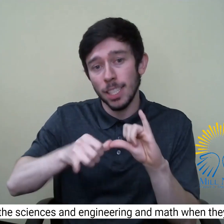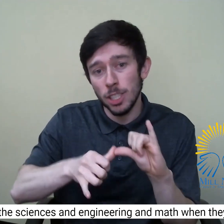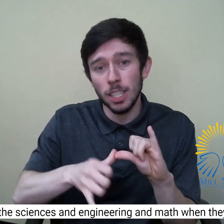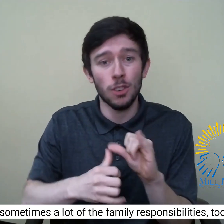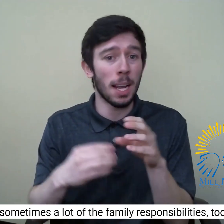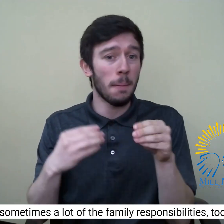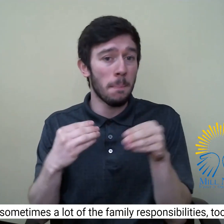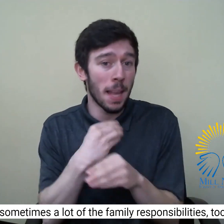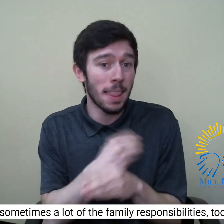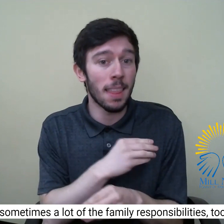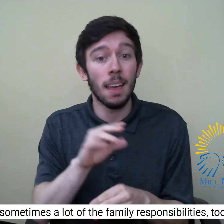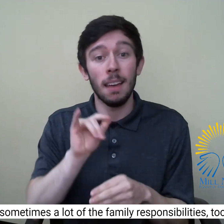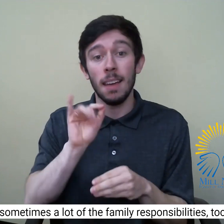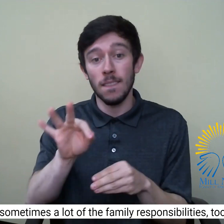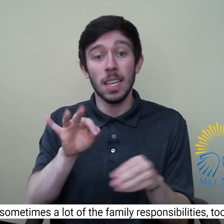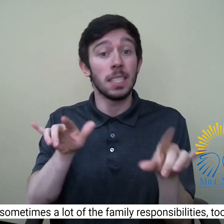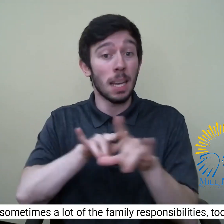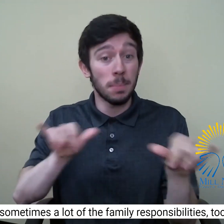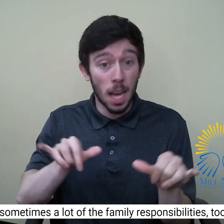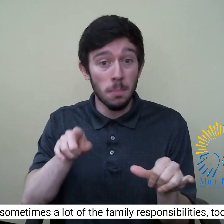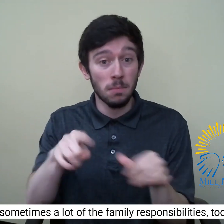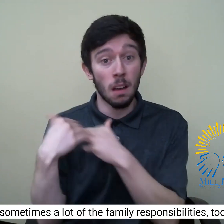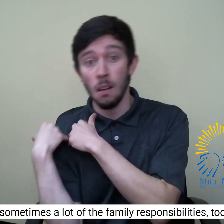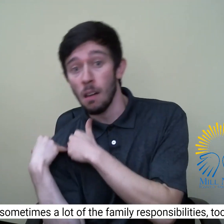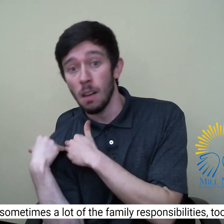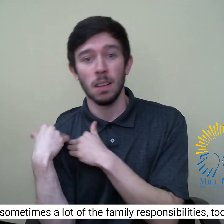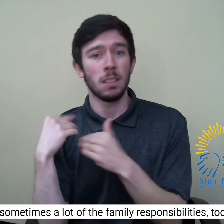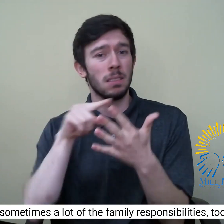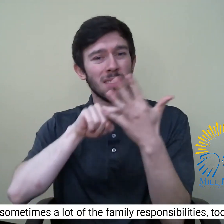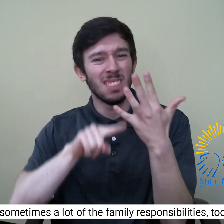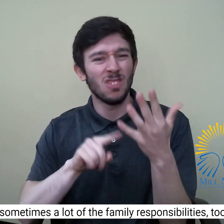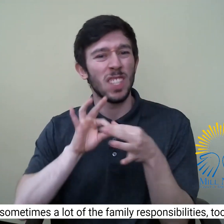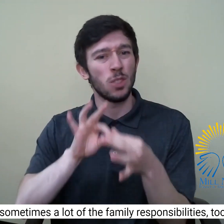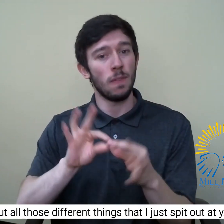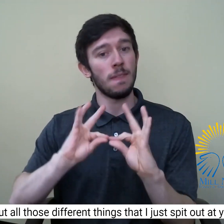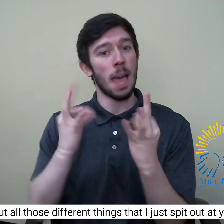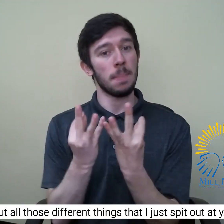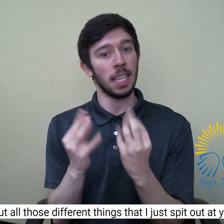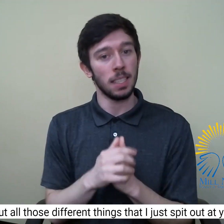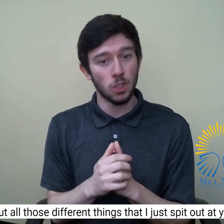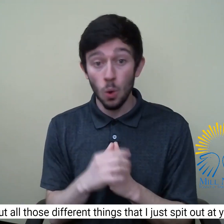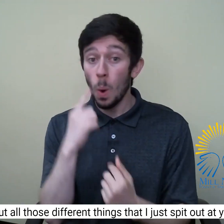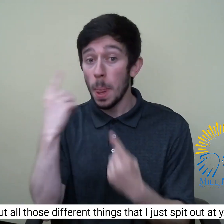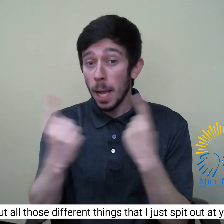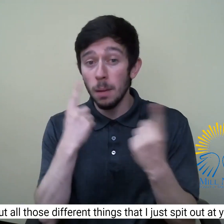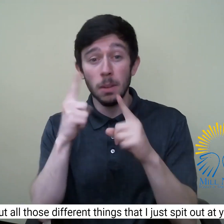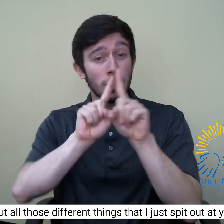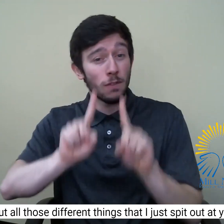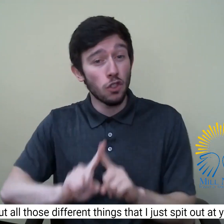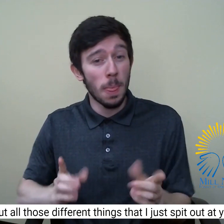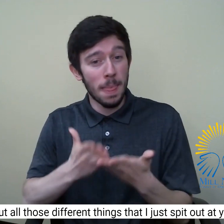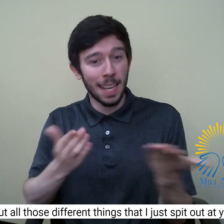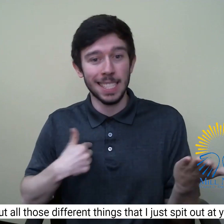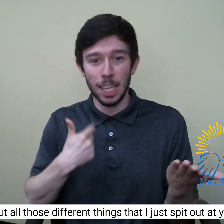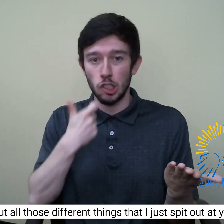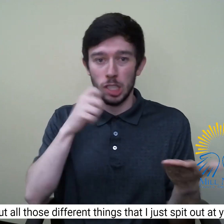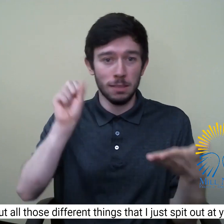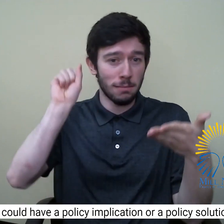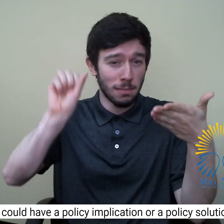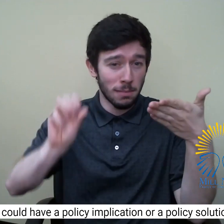they also are shouldering sometimes a lot of the family responsibilities too? So when you think about all those different things that I just spit out at you, every last